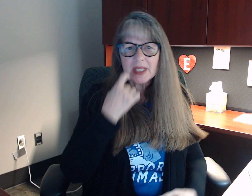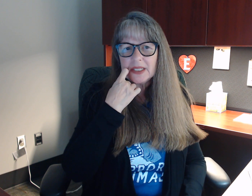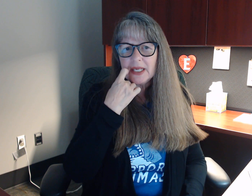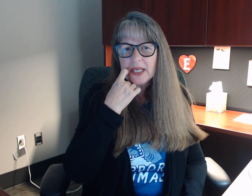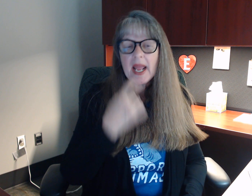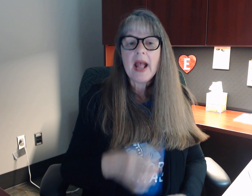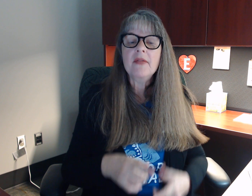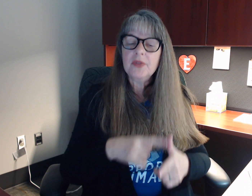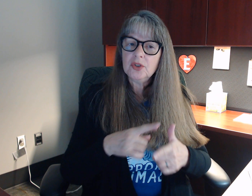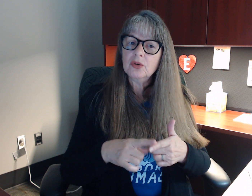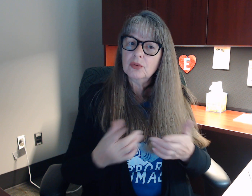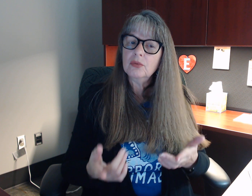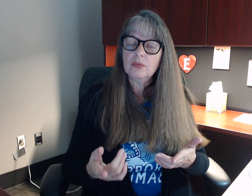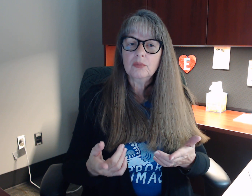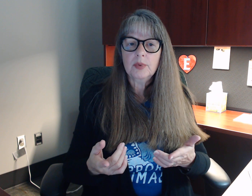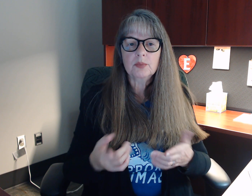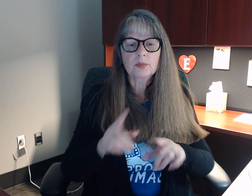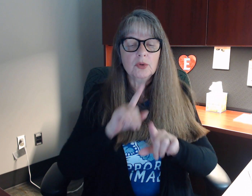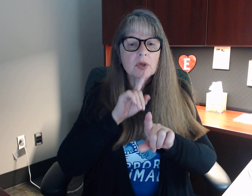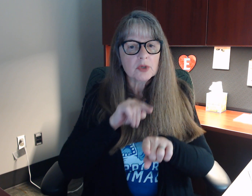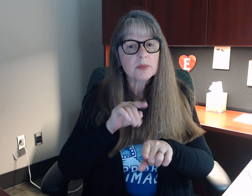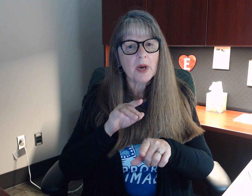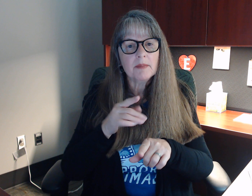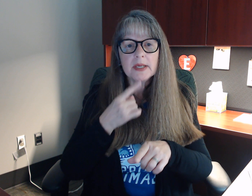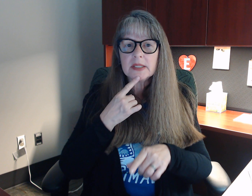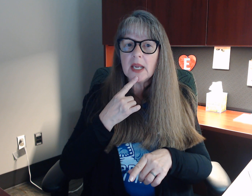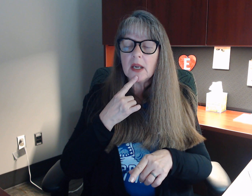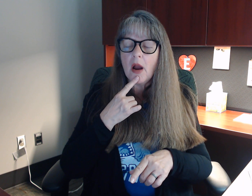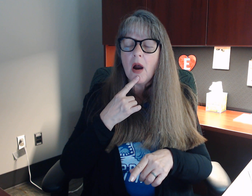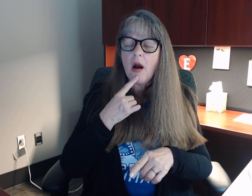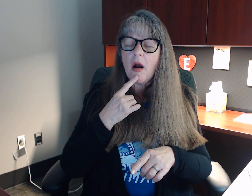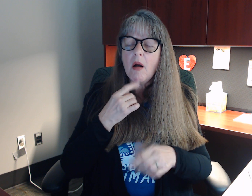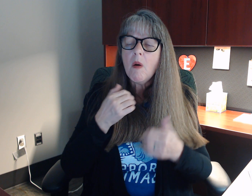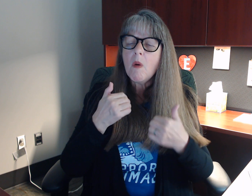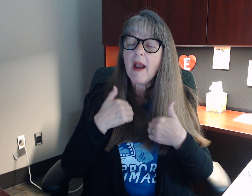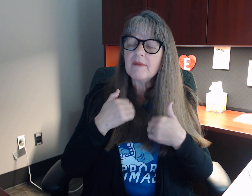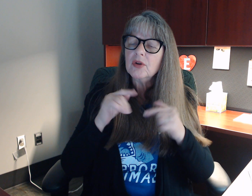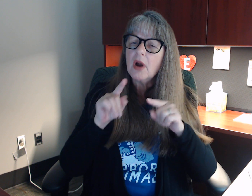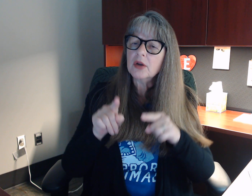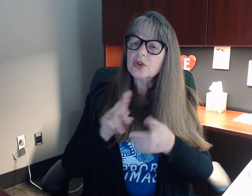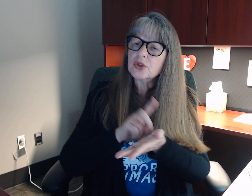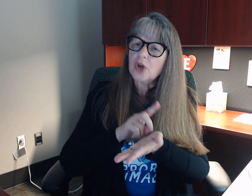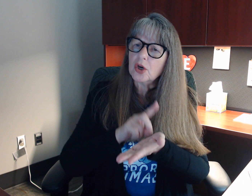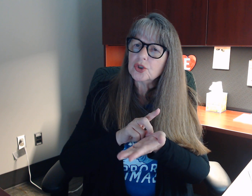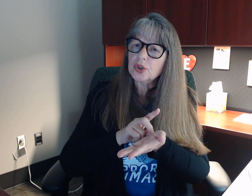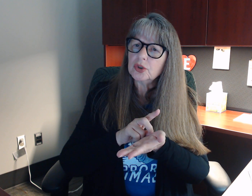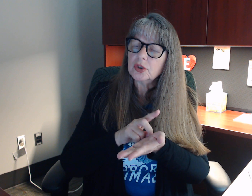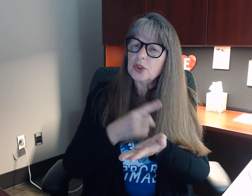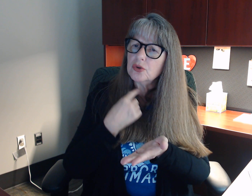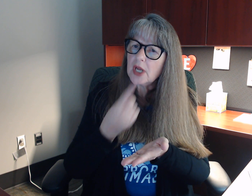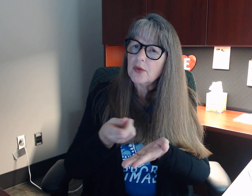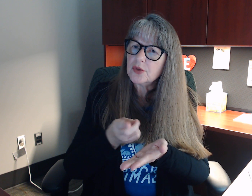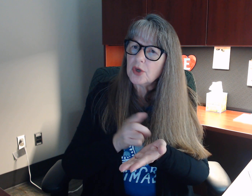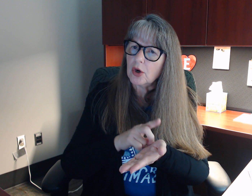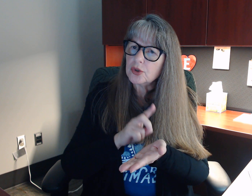lately, and then you can respond by saying, oh, have you gone to the doctor? Did you tell the doctor?